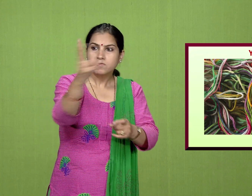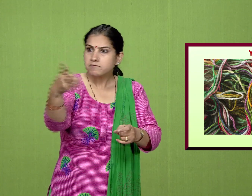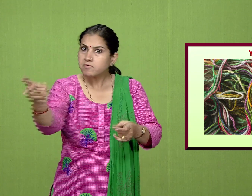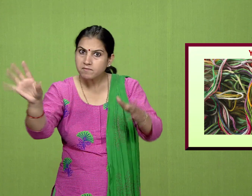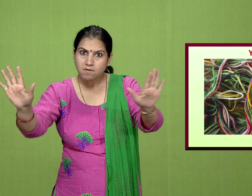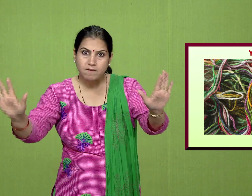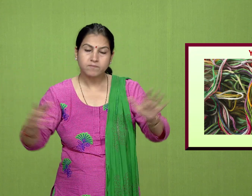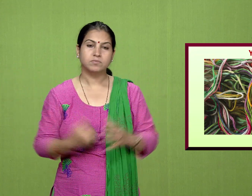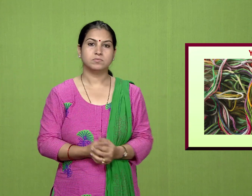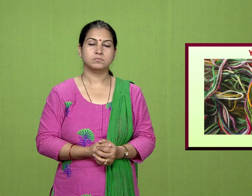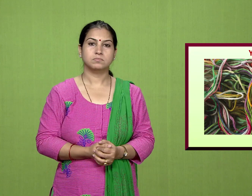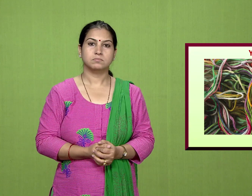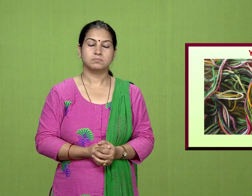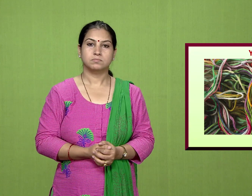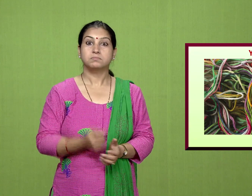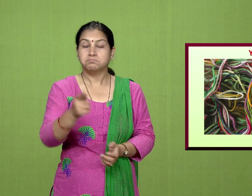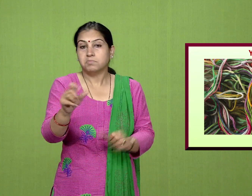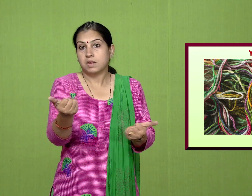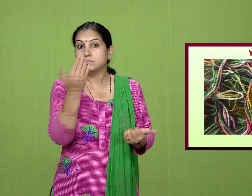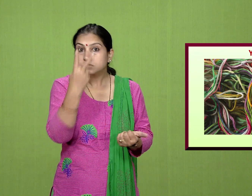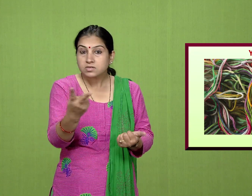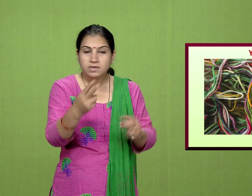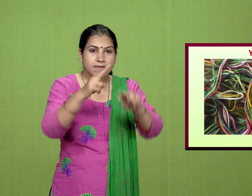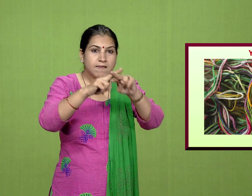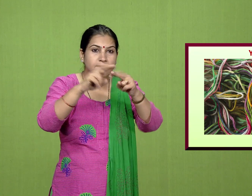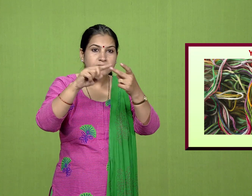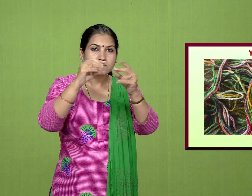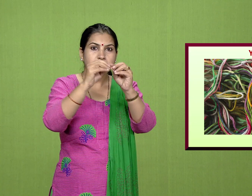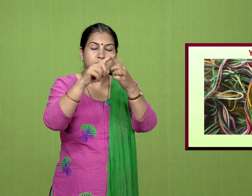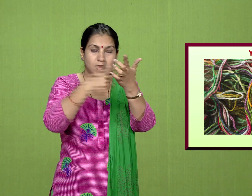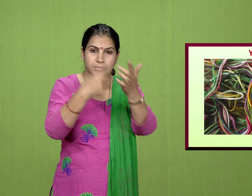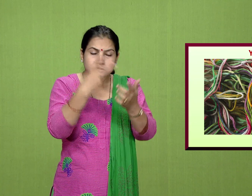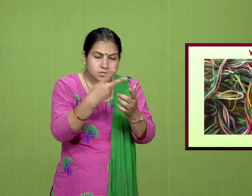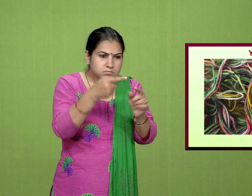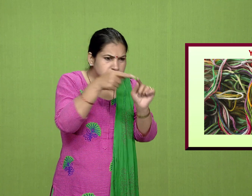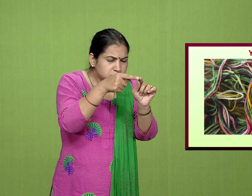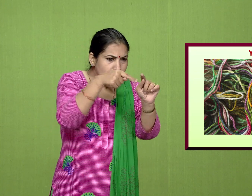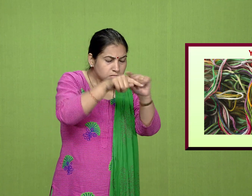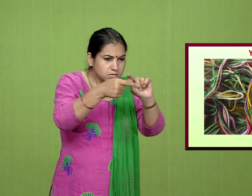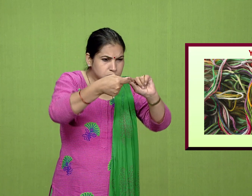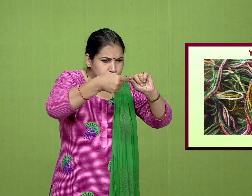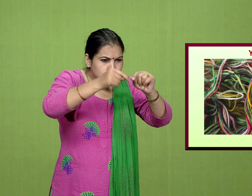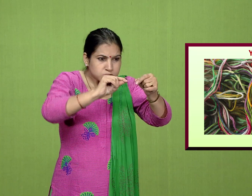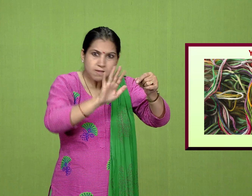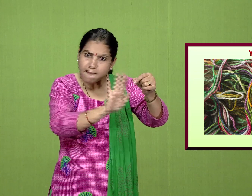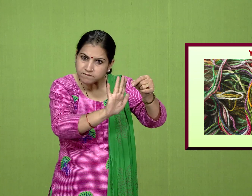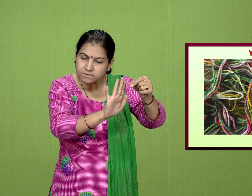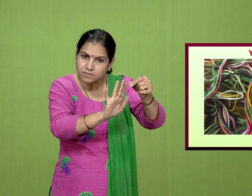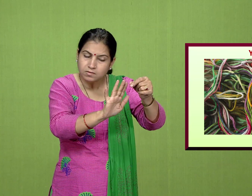and if you see the fibers having twisting together to form a yarn,